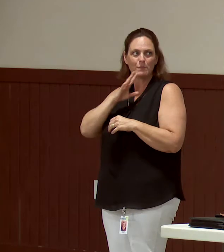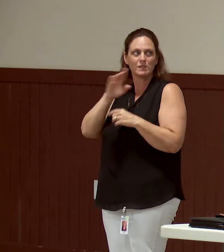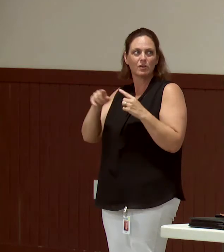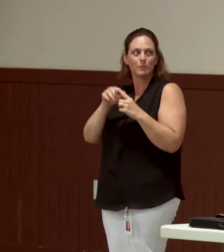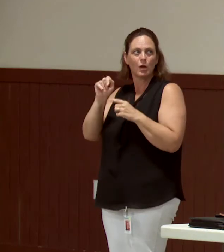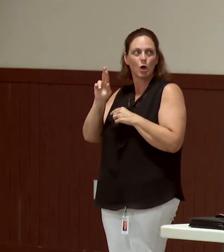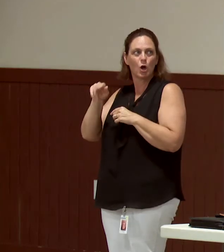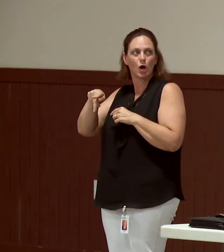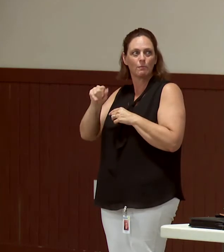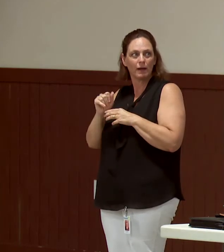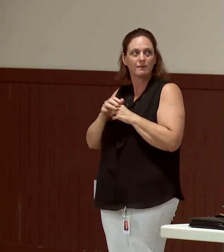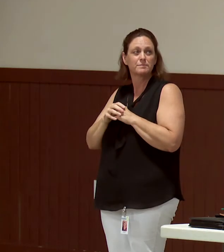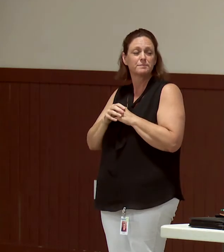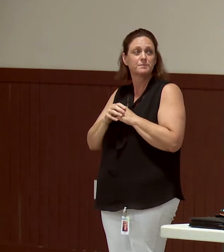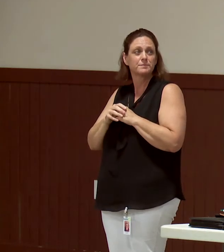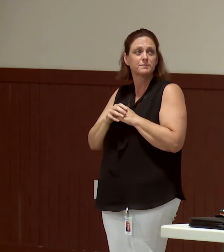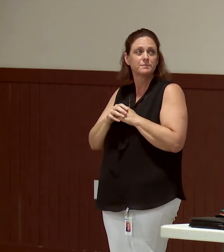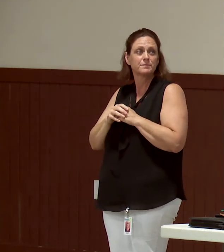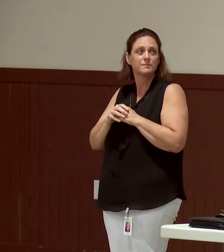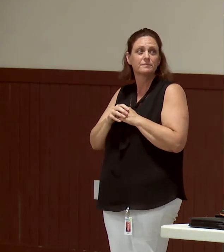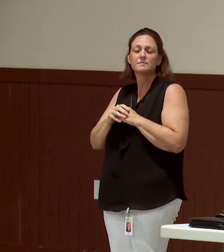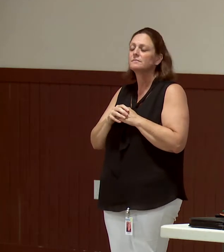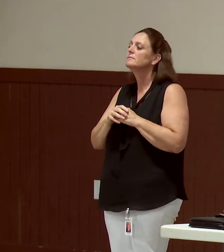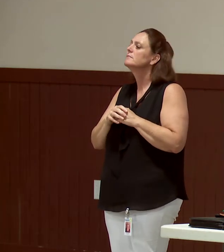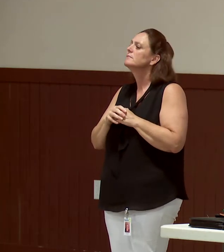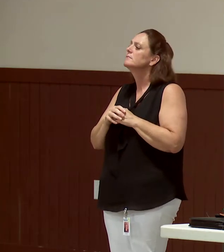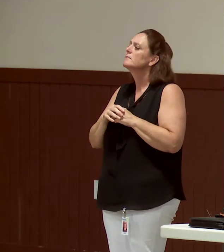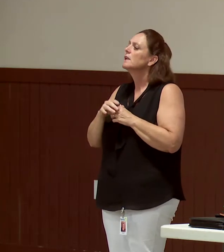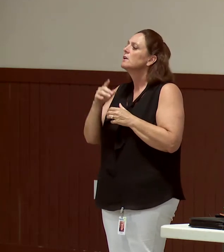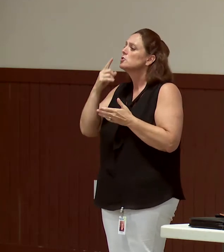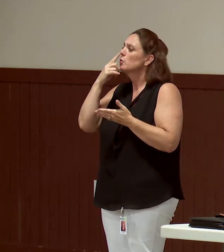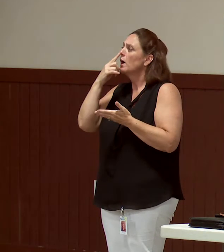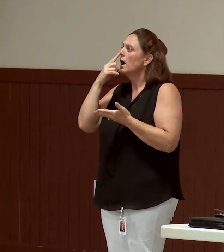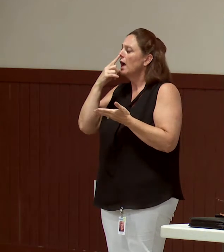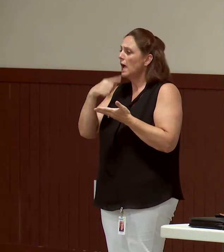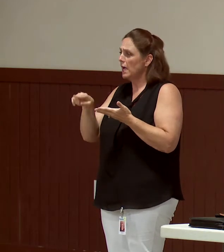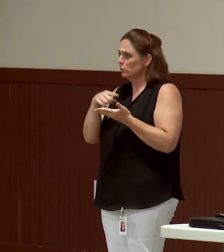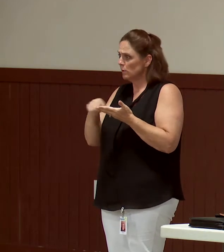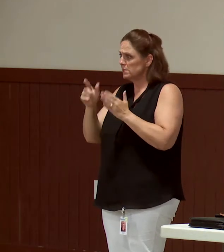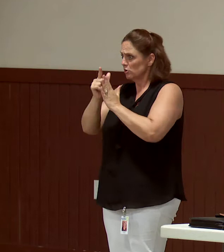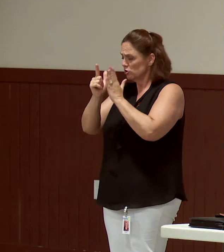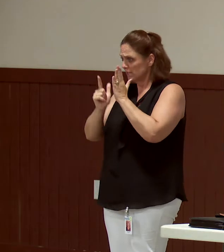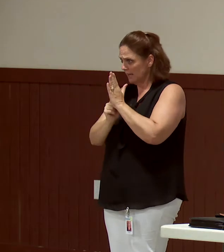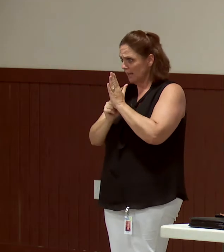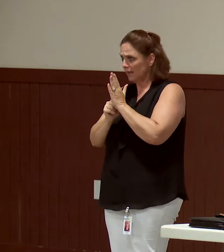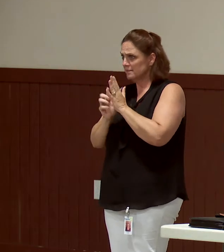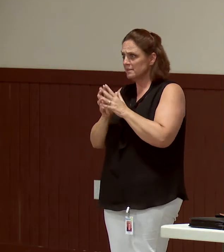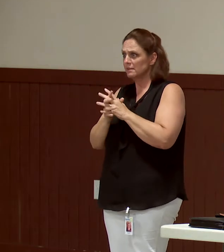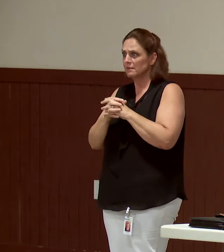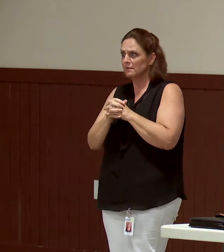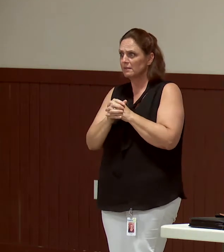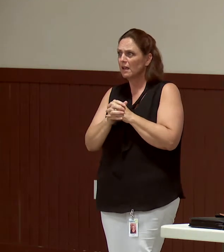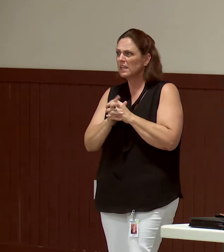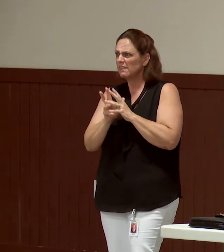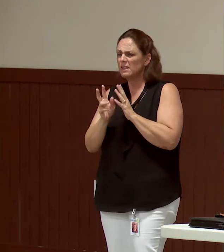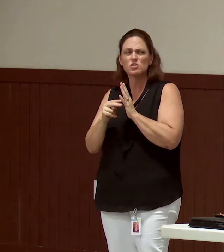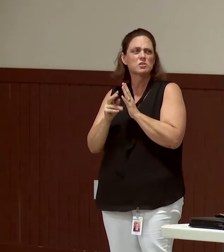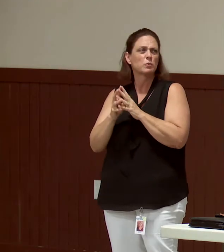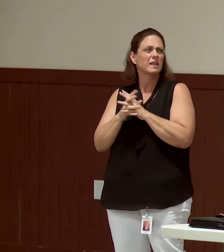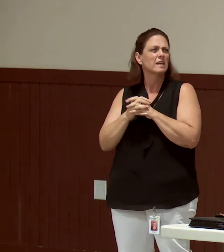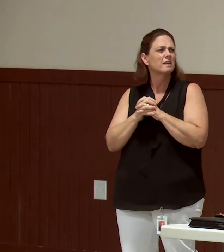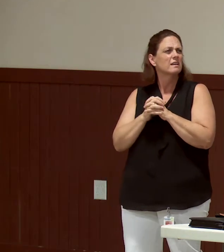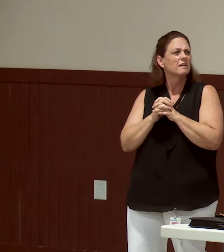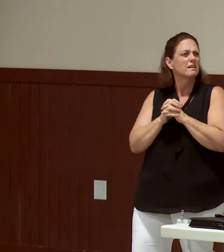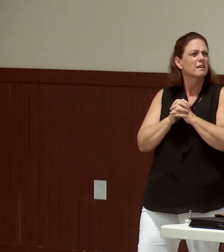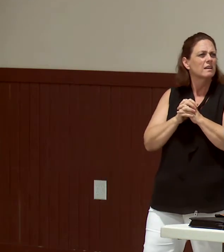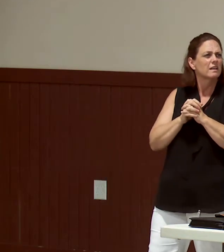Rescue Plan Act. So I'm going to read straight from the Act, from the text on the screen now. It reads that these resources lay the